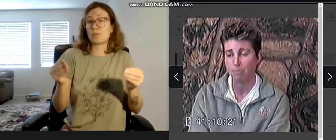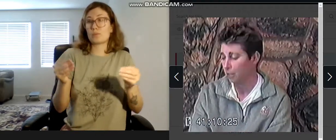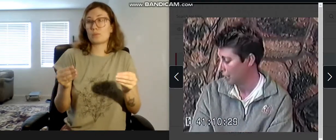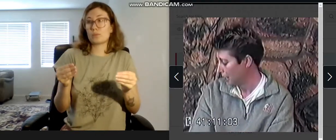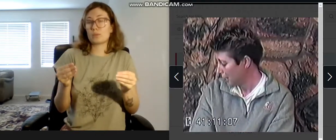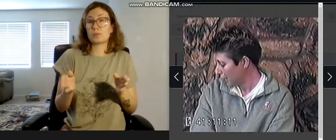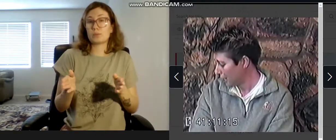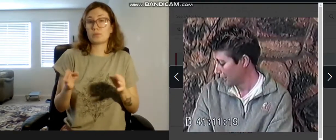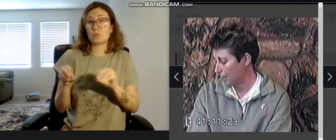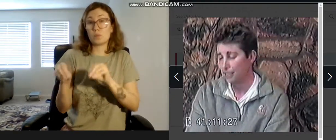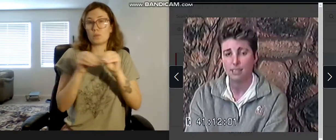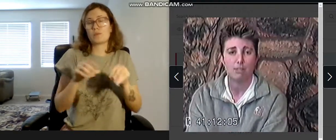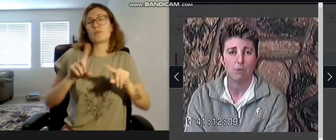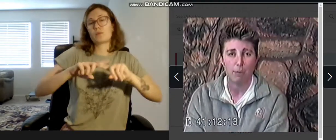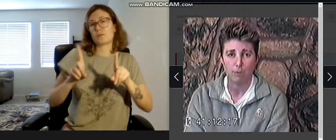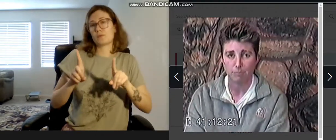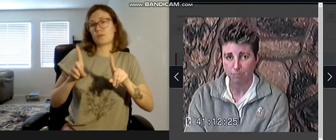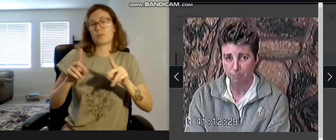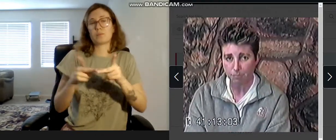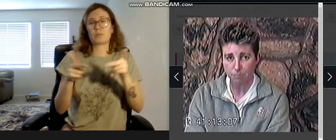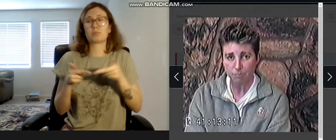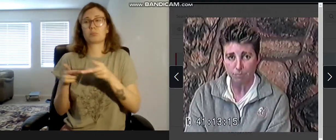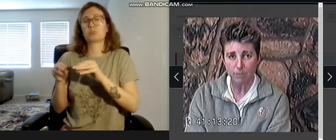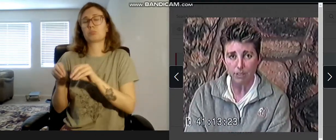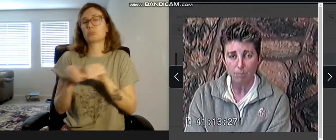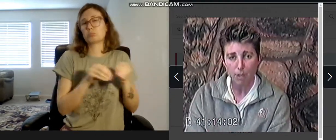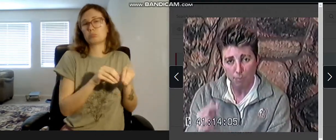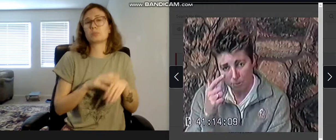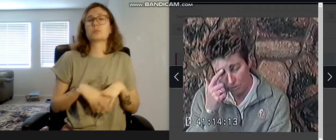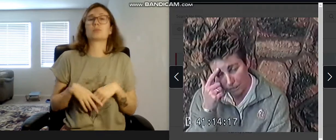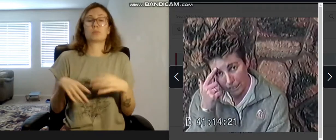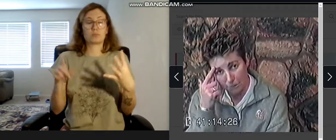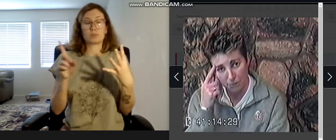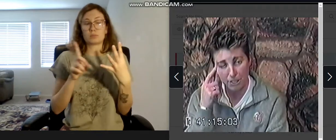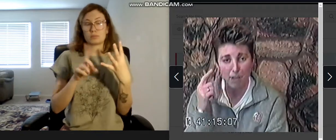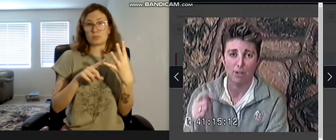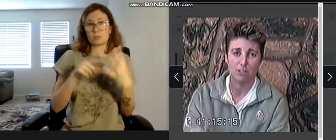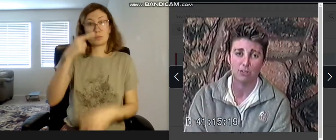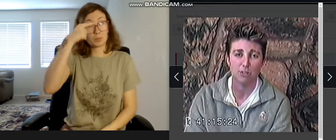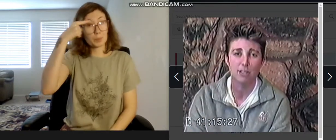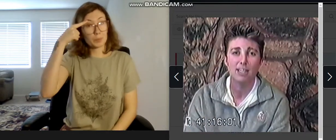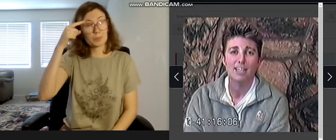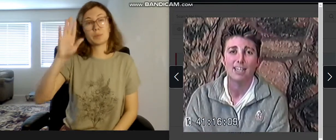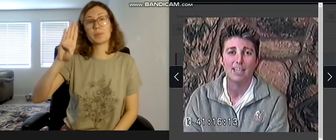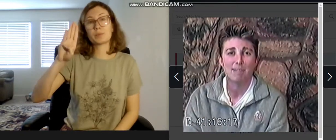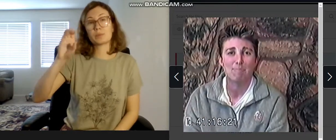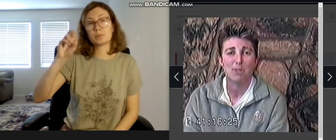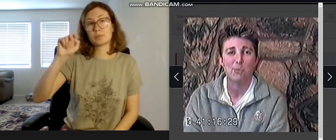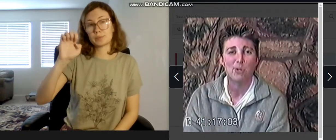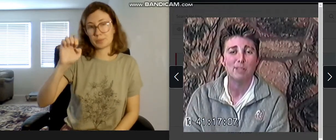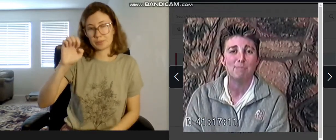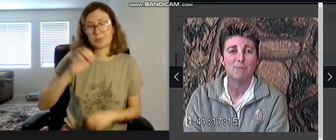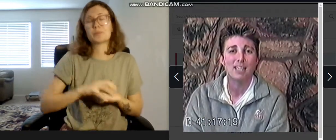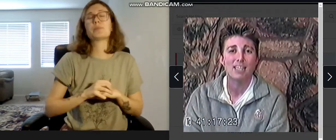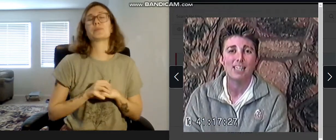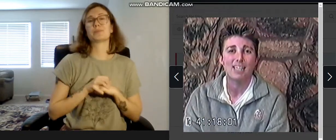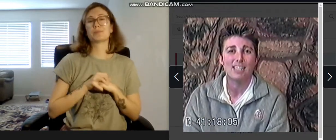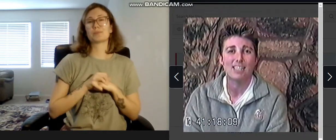So, and the last is the brow bone. Brow bone, right here where the eyebrows grow.